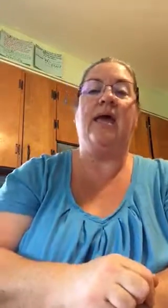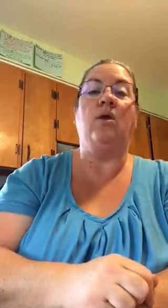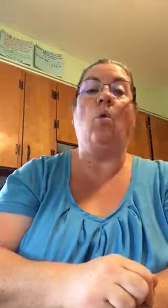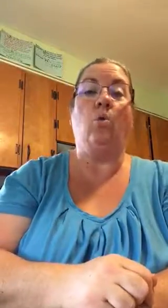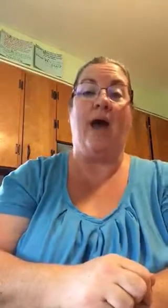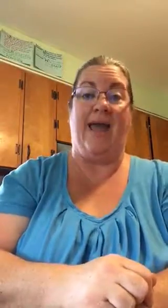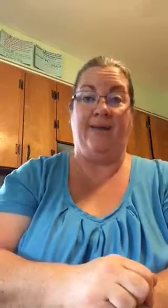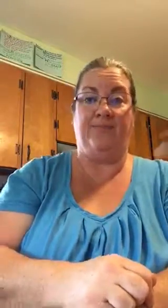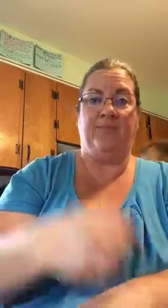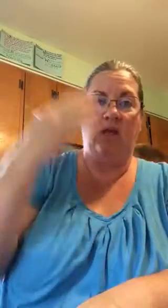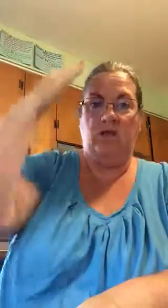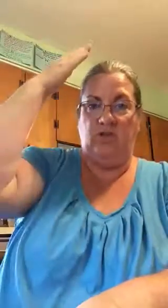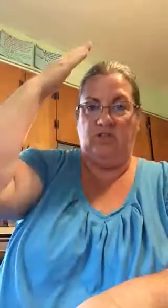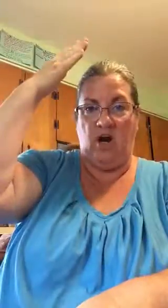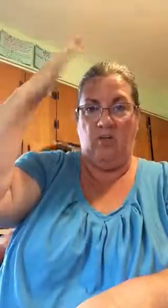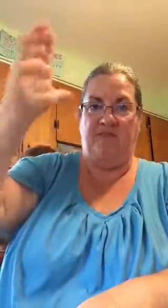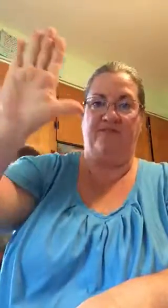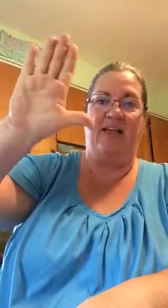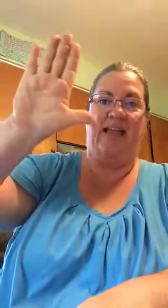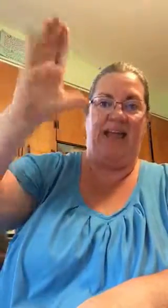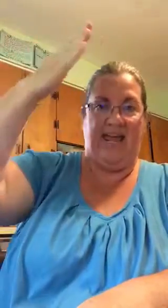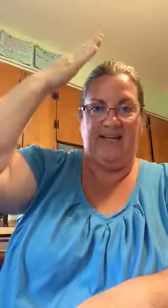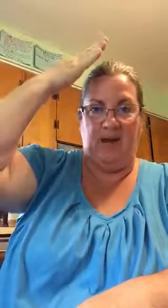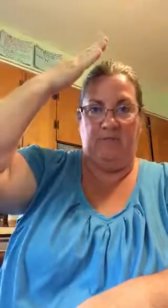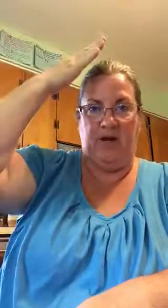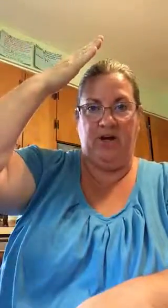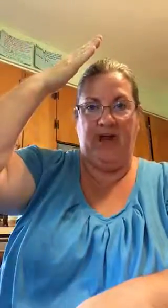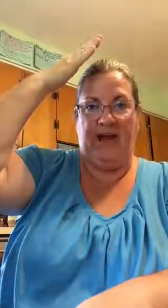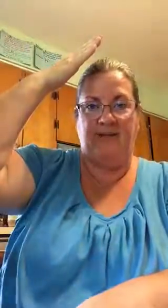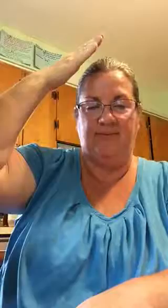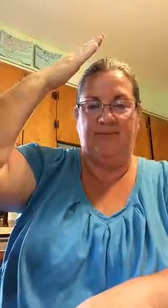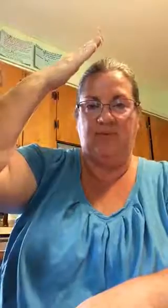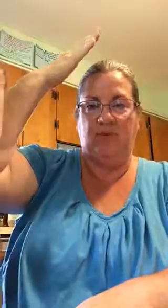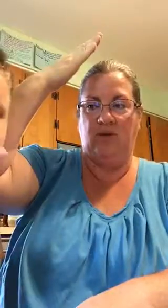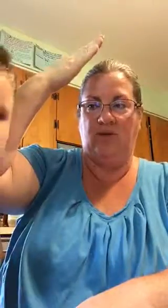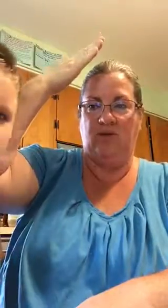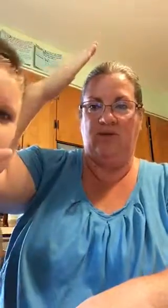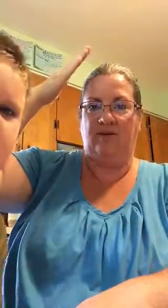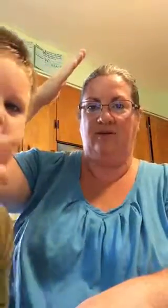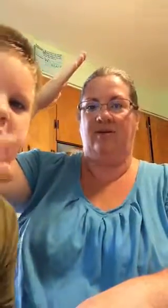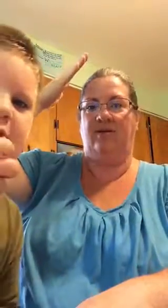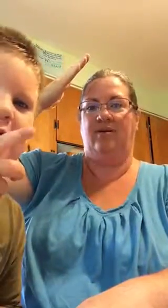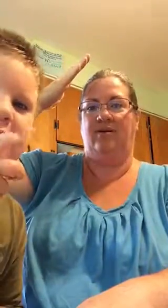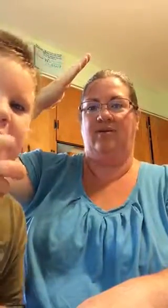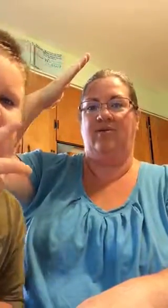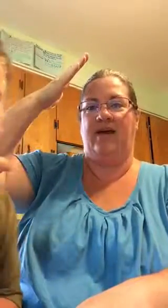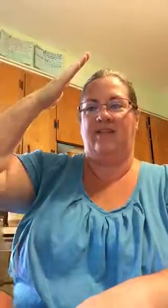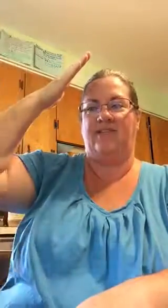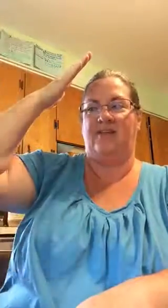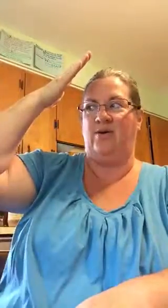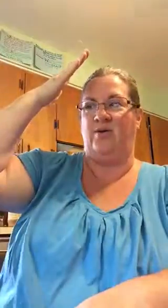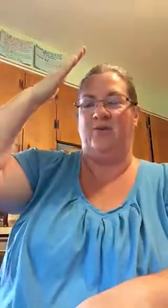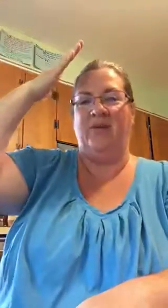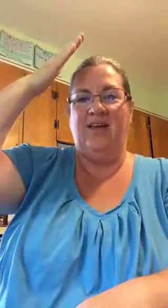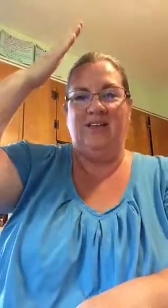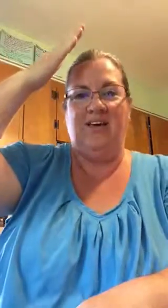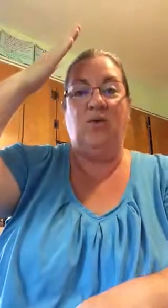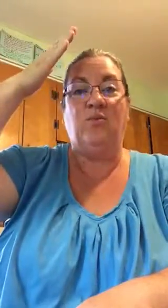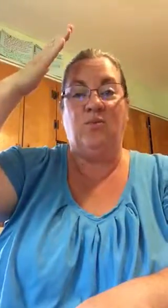And why? You start with a flat hand up here at your head. Who? Who? Okay, there's the who. We're